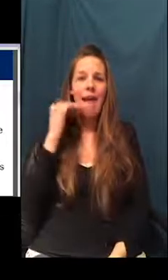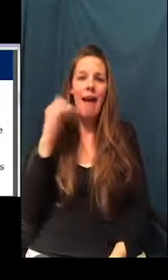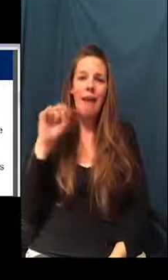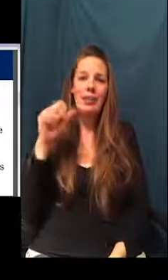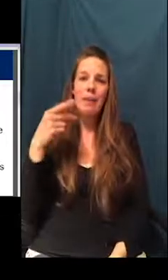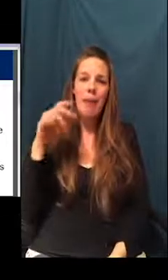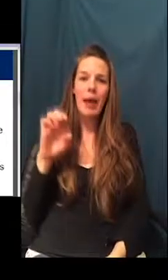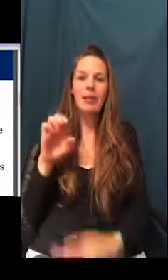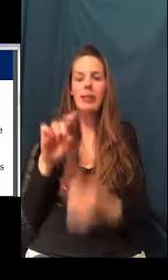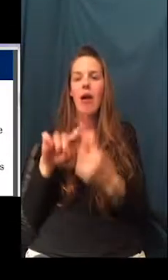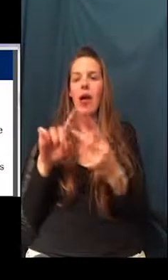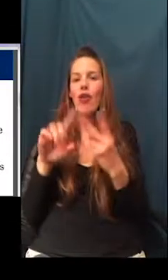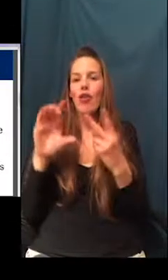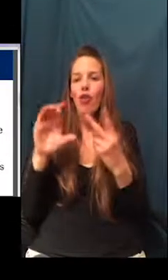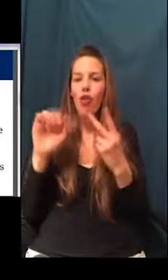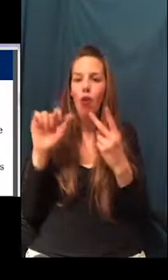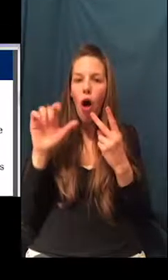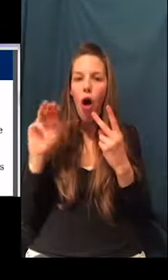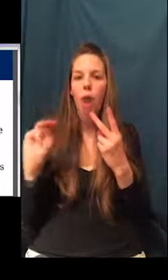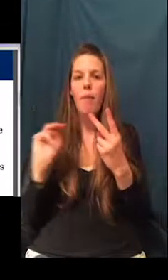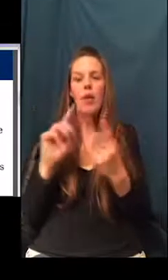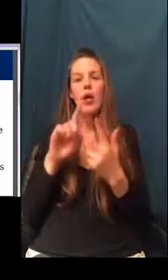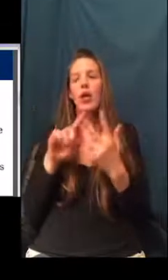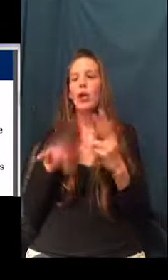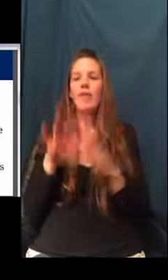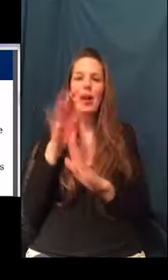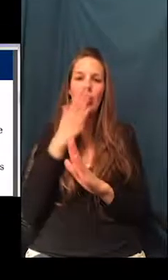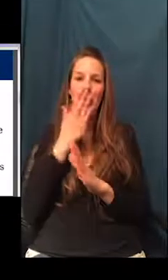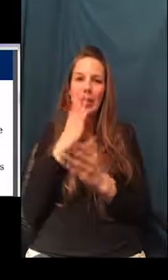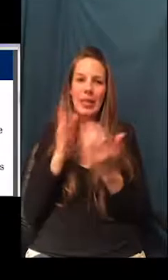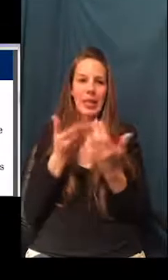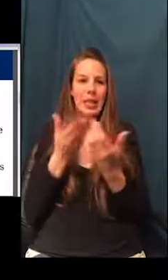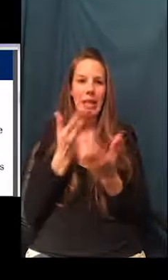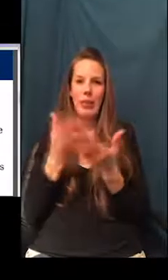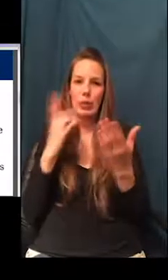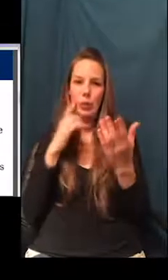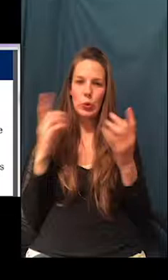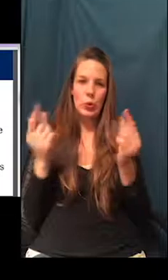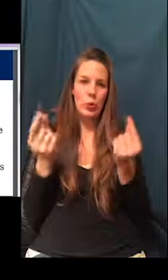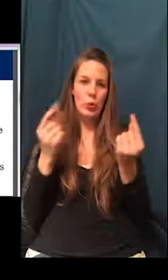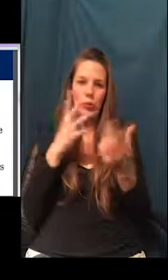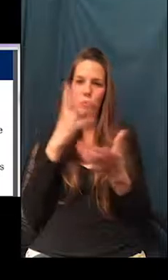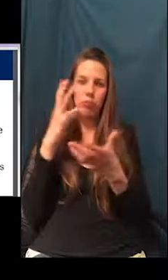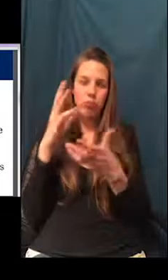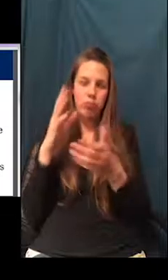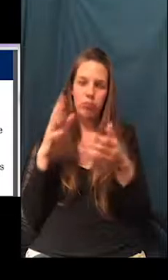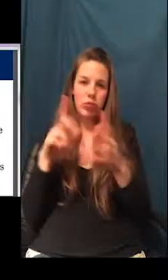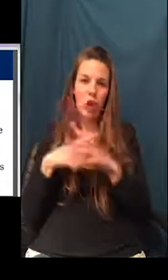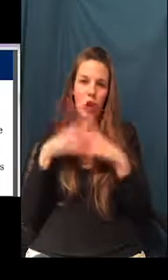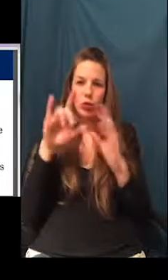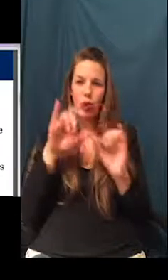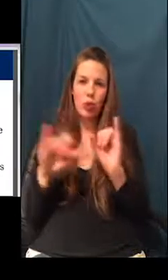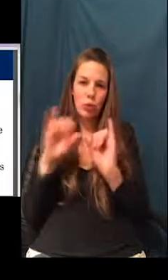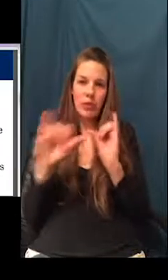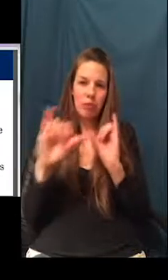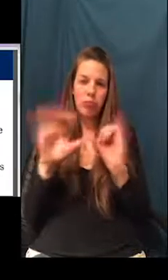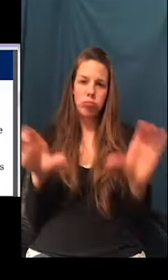and Calm. And you can find a lot of really good, easy things to do and put into your day and into your routine.